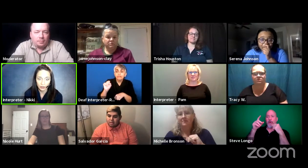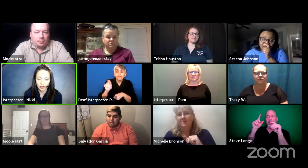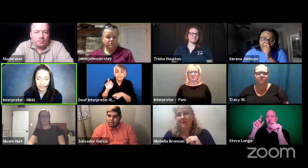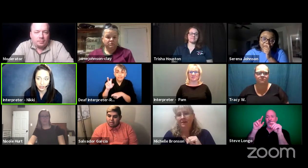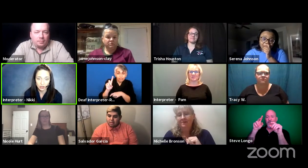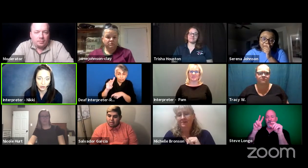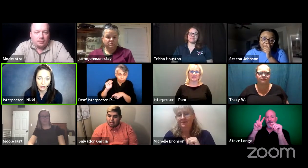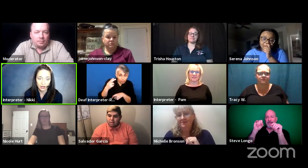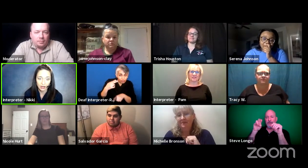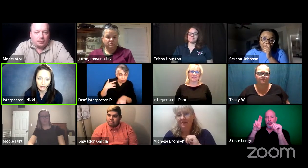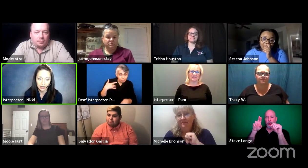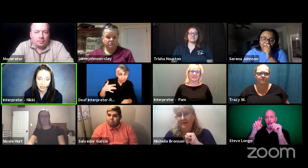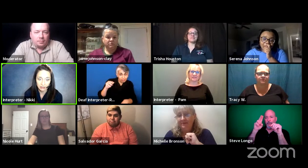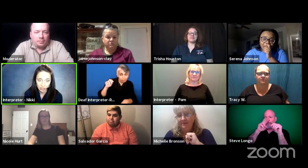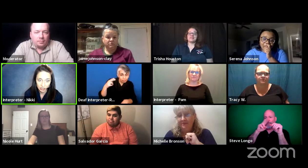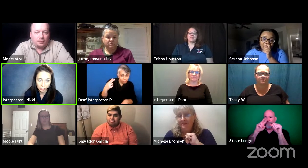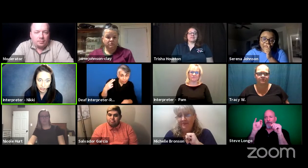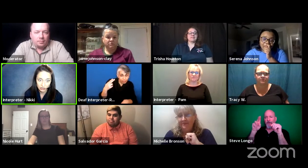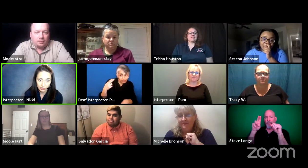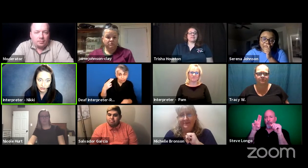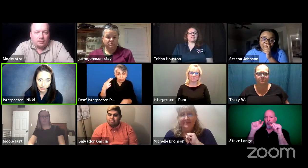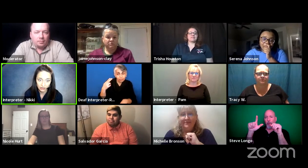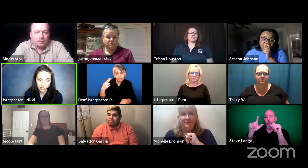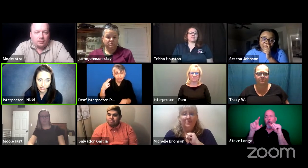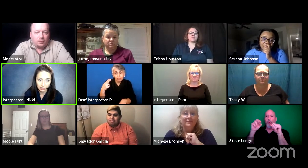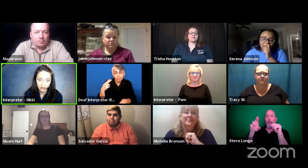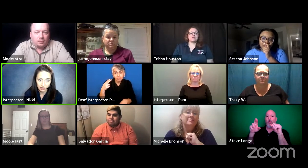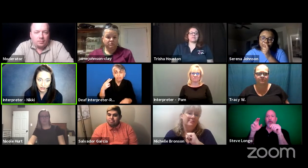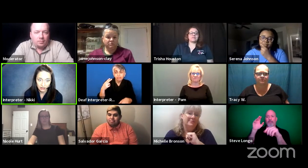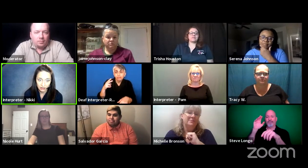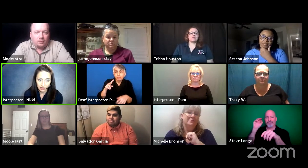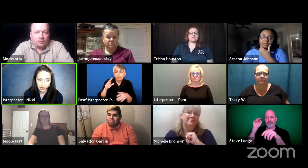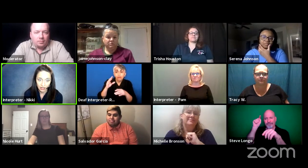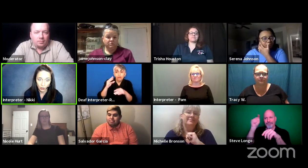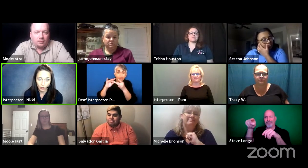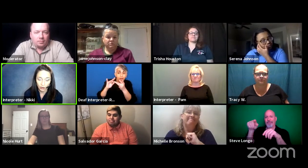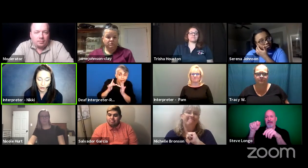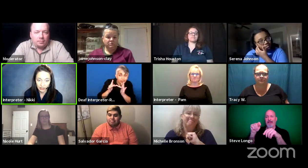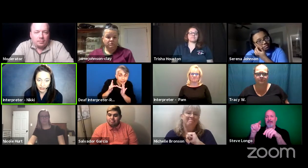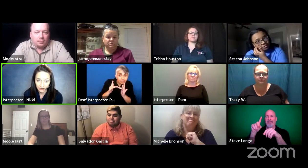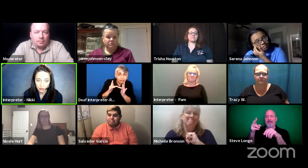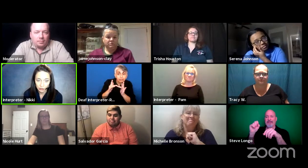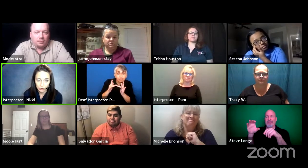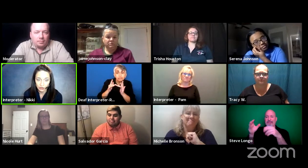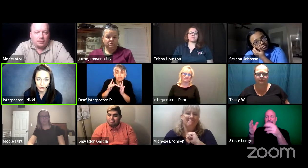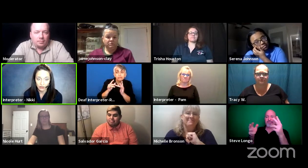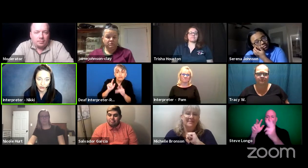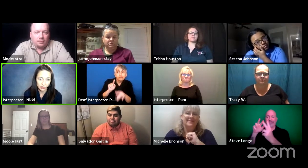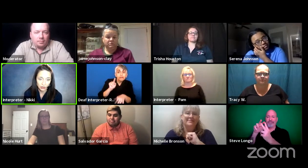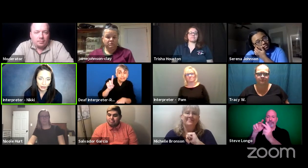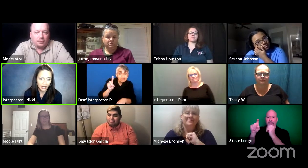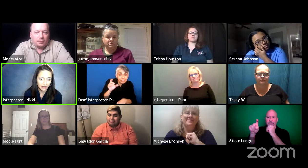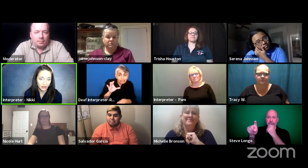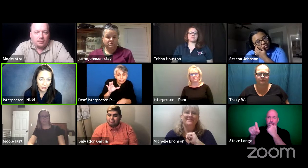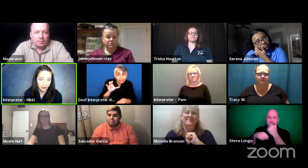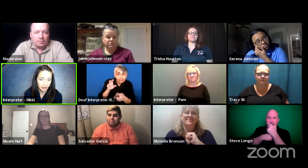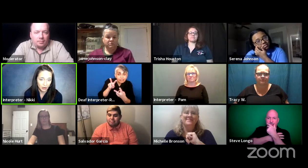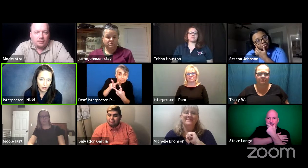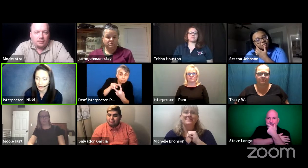normally do in March every year? Or will it have to move to a virtual platform, or will